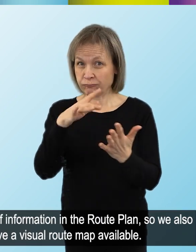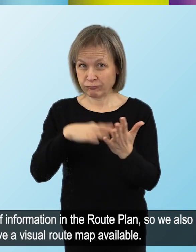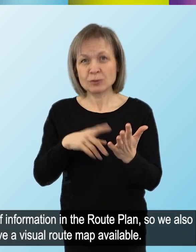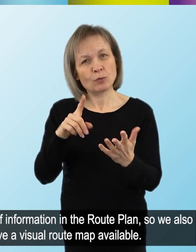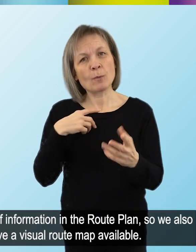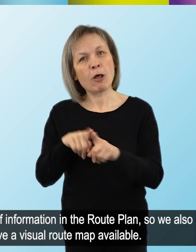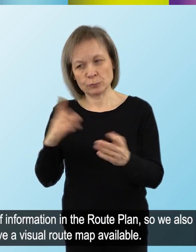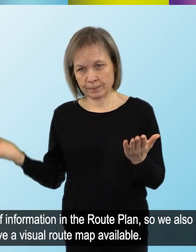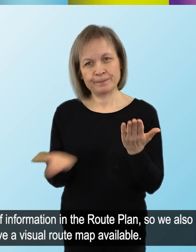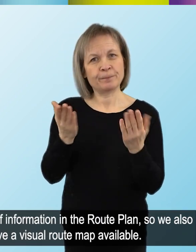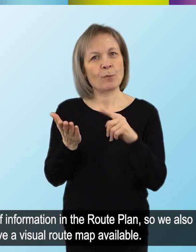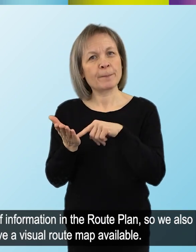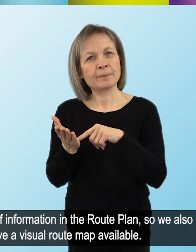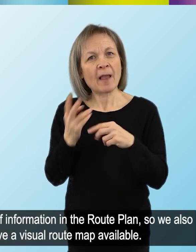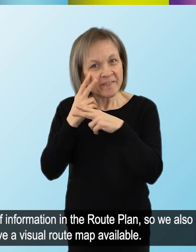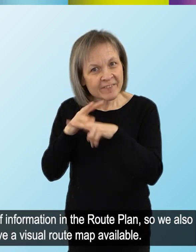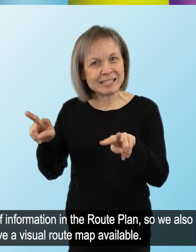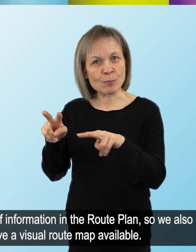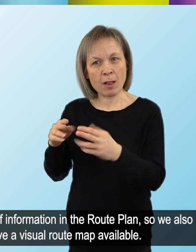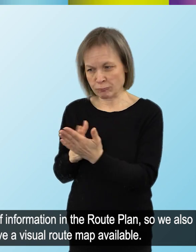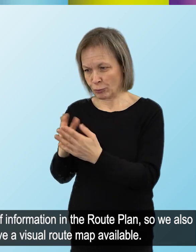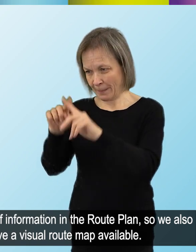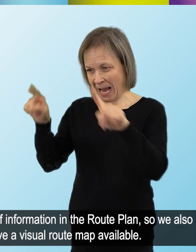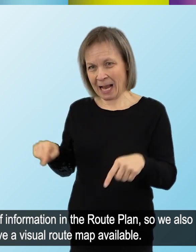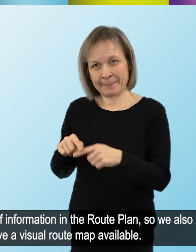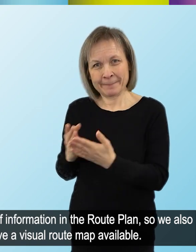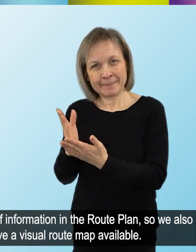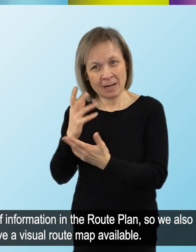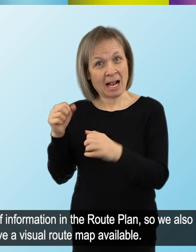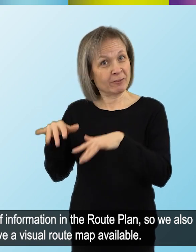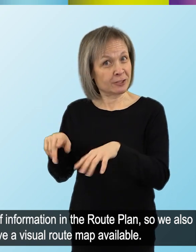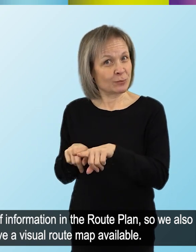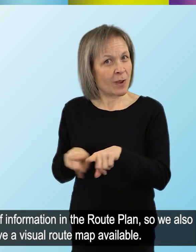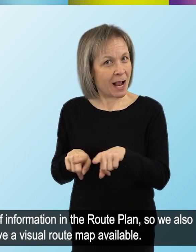There's a lot of information in the route plan, so we also have a visual route map available.